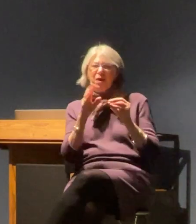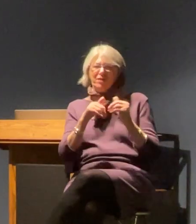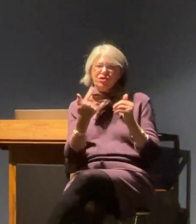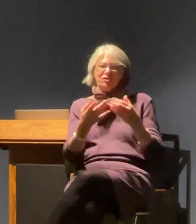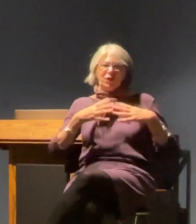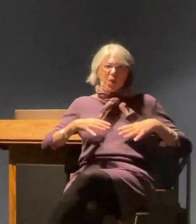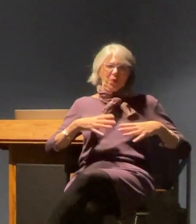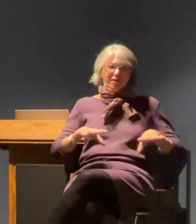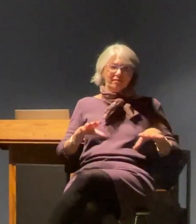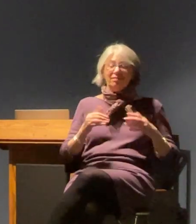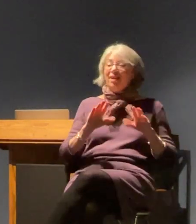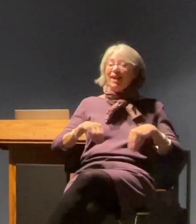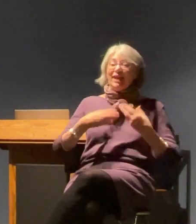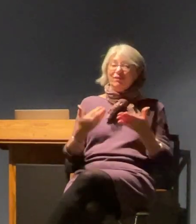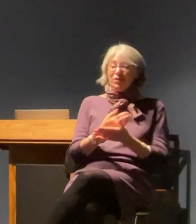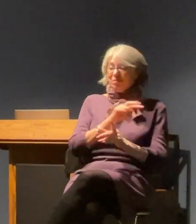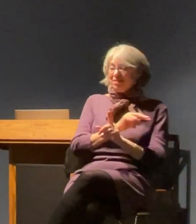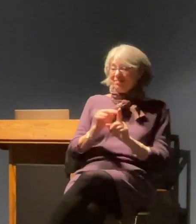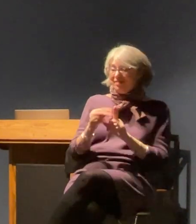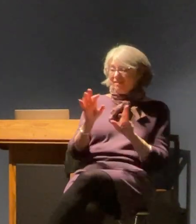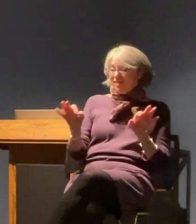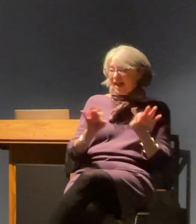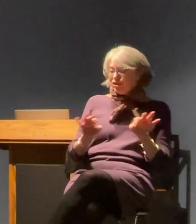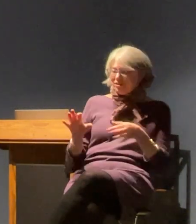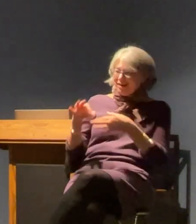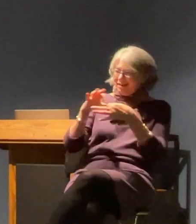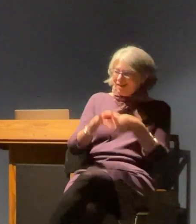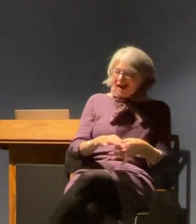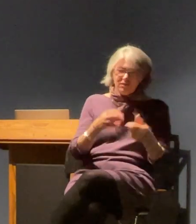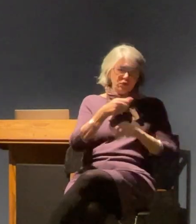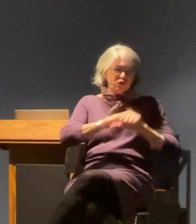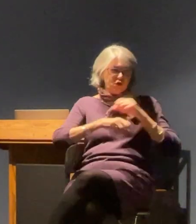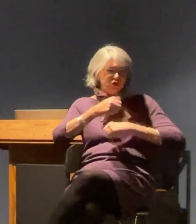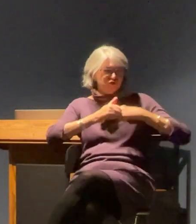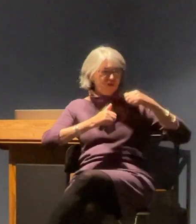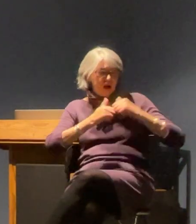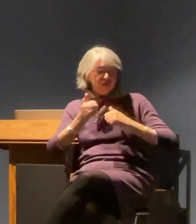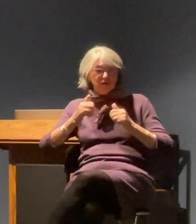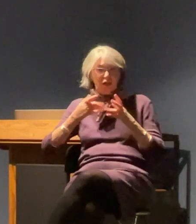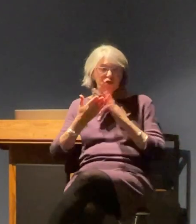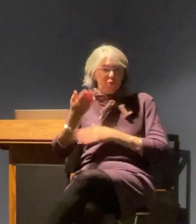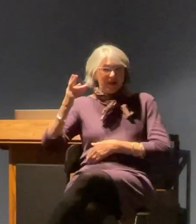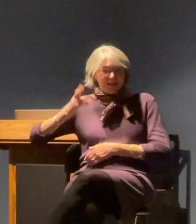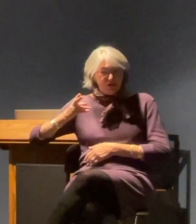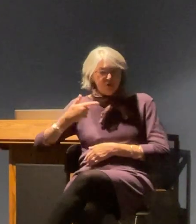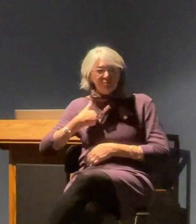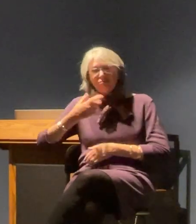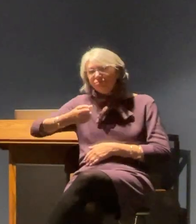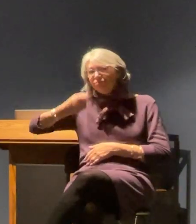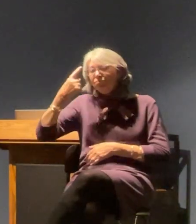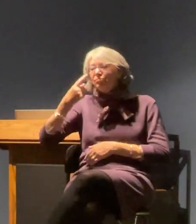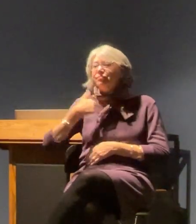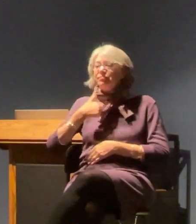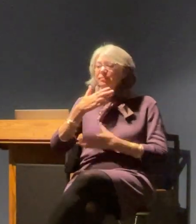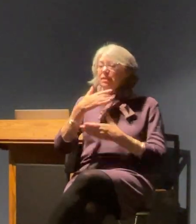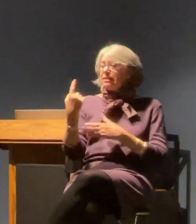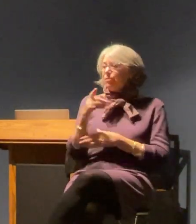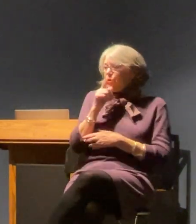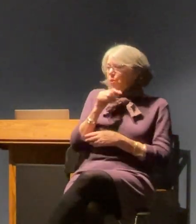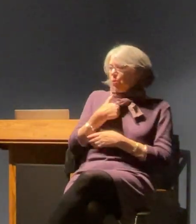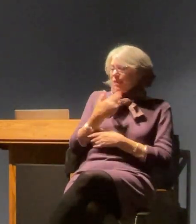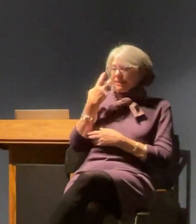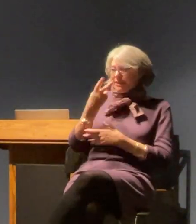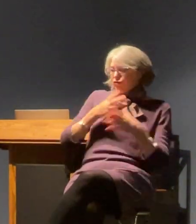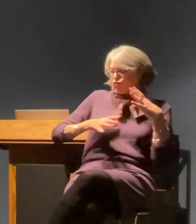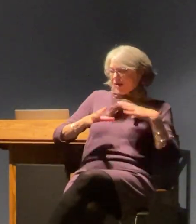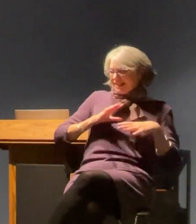So I gave a new perspective on fashion. I tie it to the social structures historically, right? So we better understand somebody that we will see